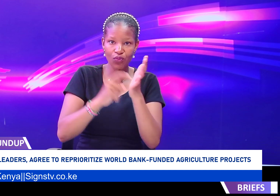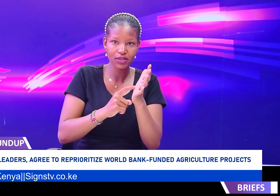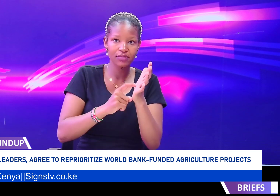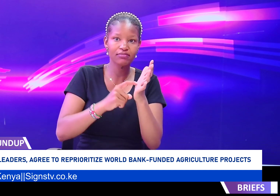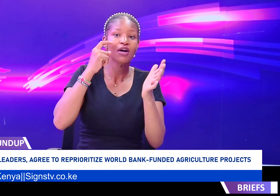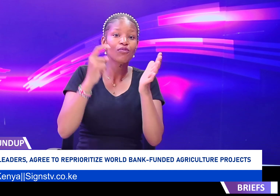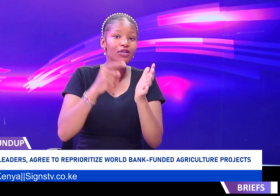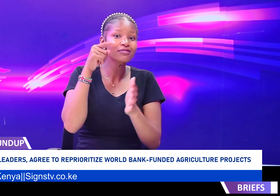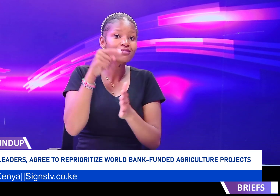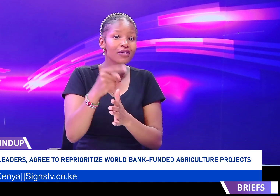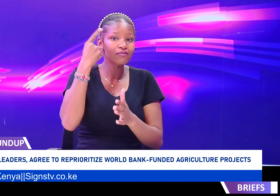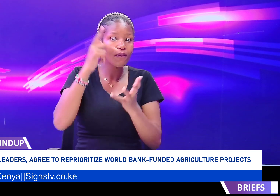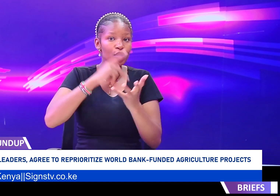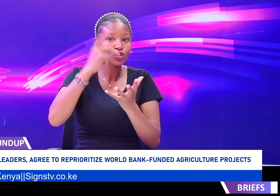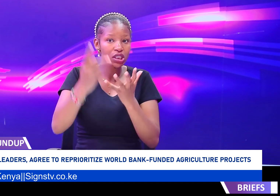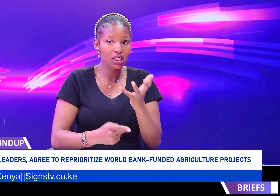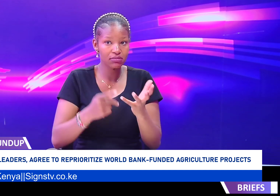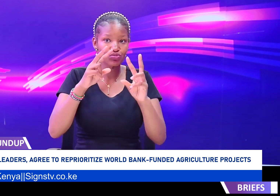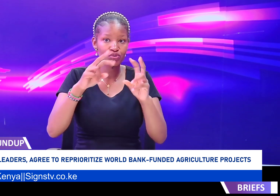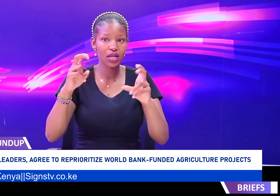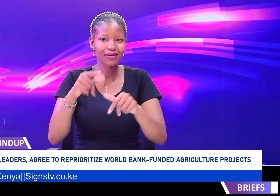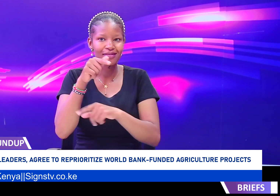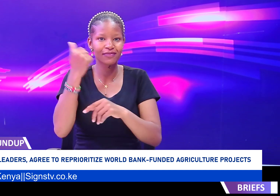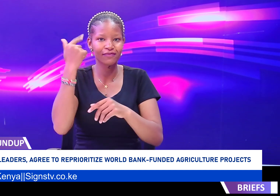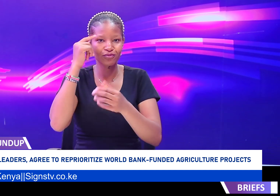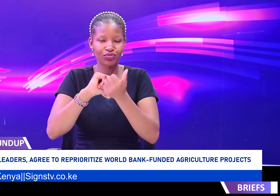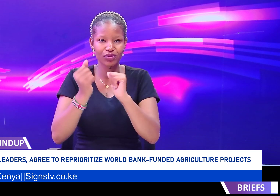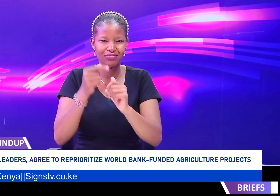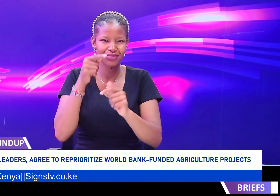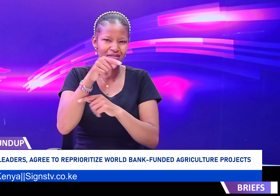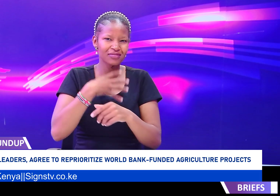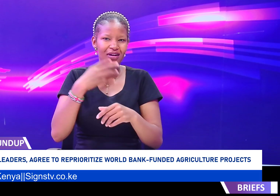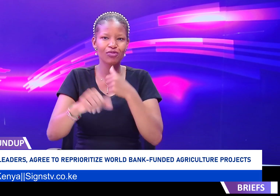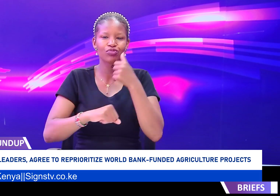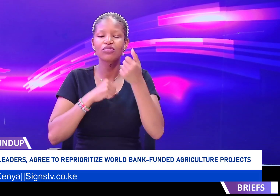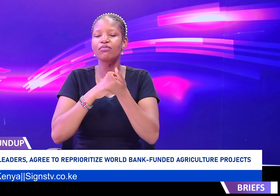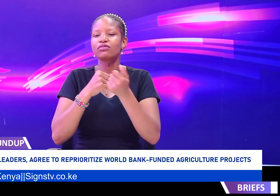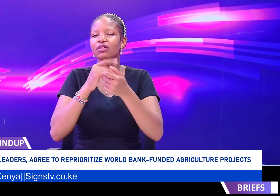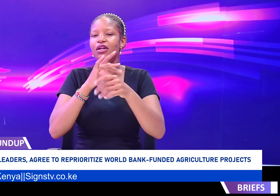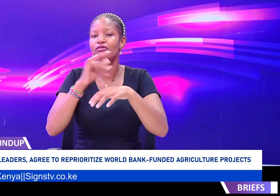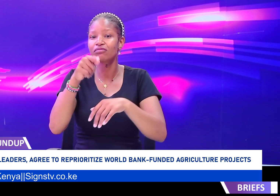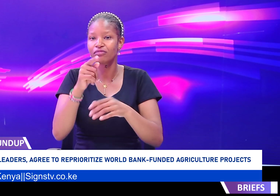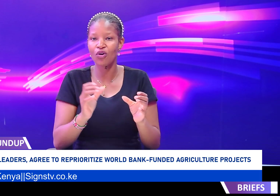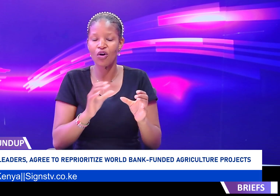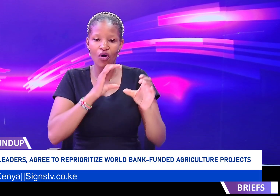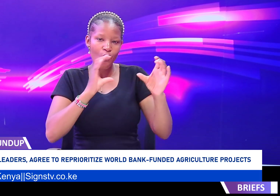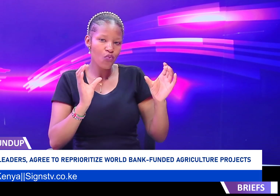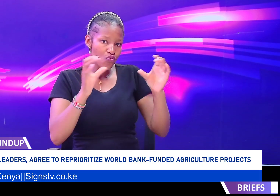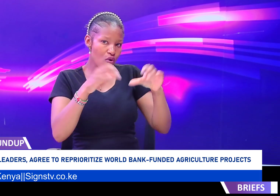He noted that aligning projects and intervention will enhance resilience